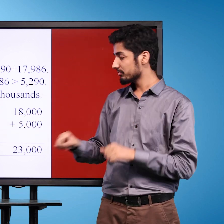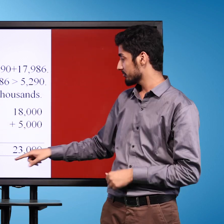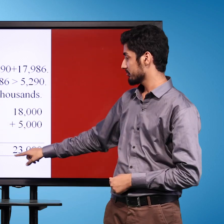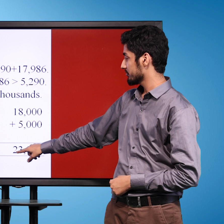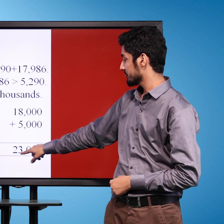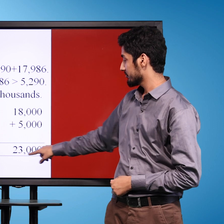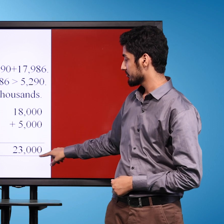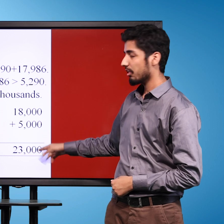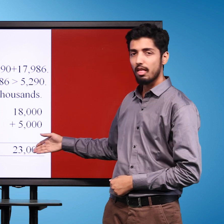Estimated sum is equal to